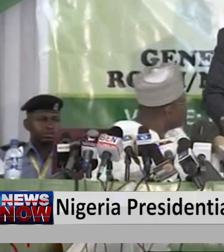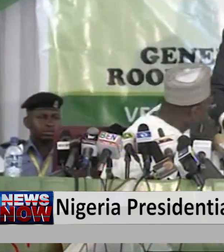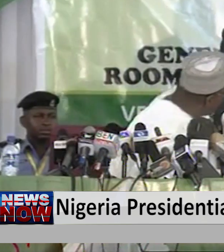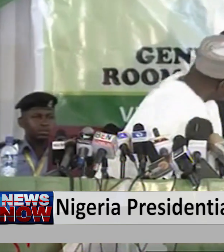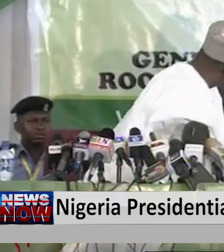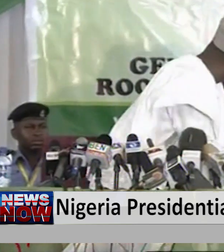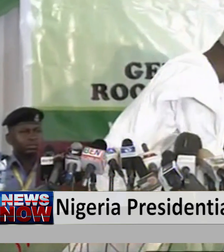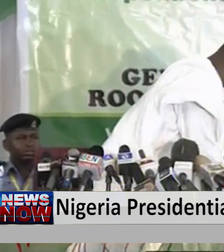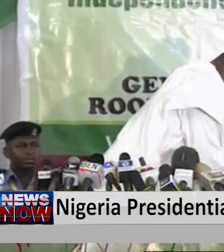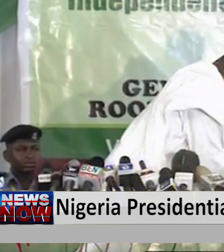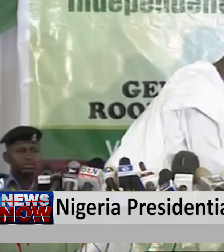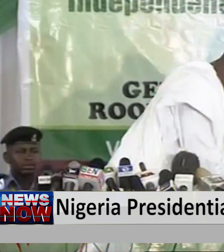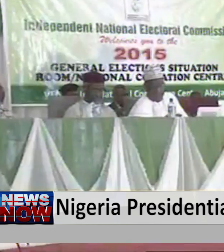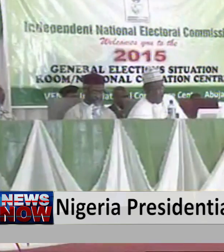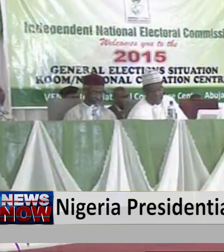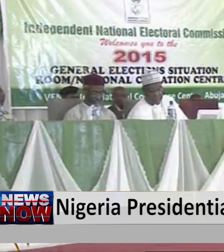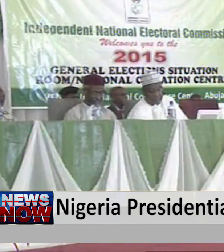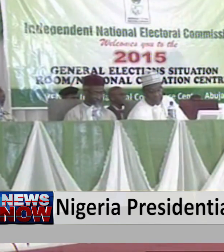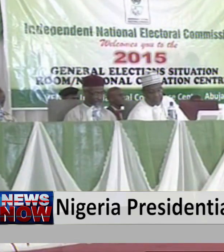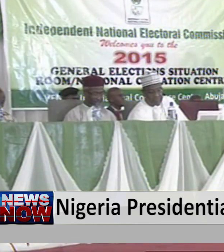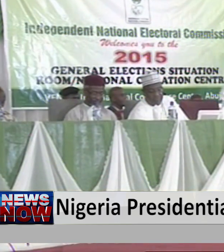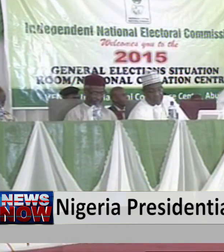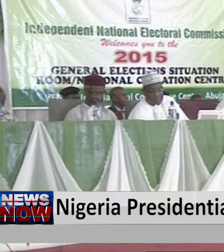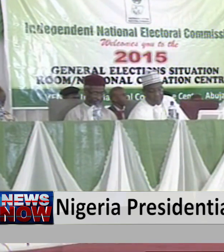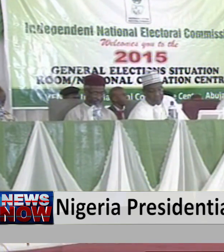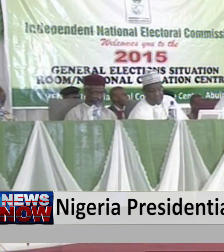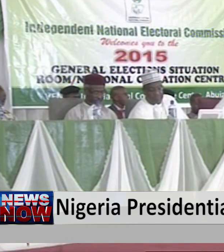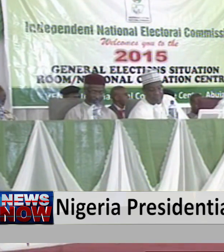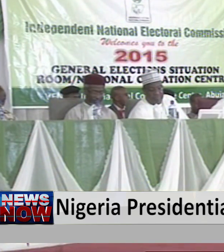Okay, thank you so much, Professor. Well done.